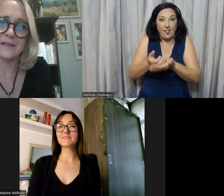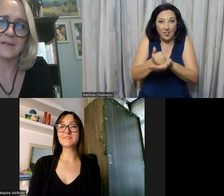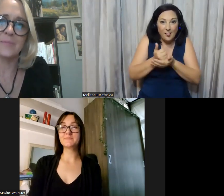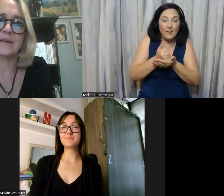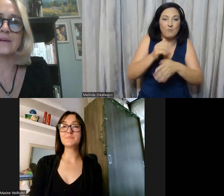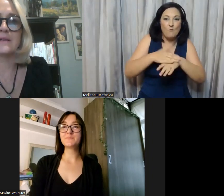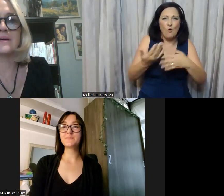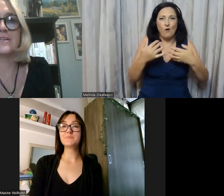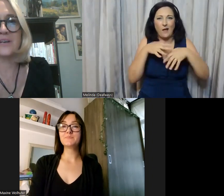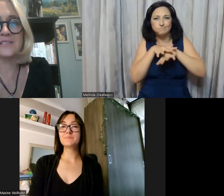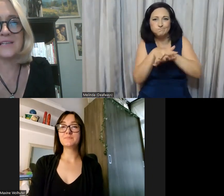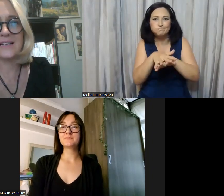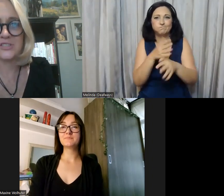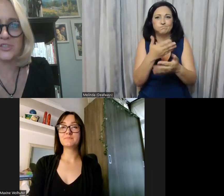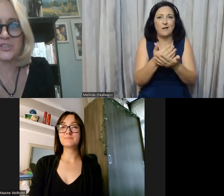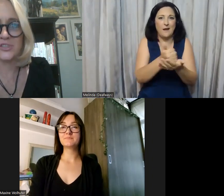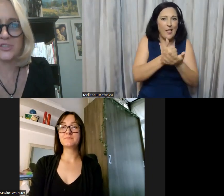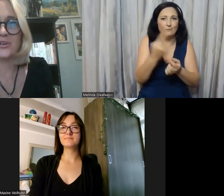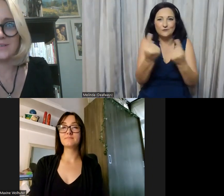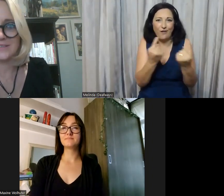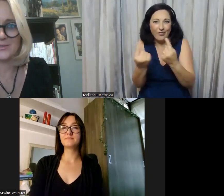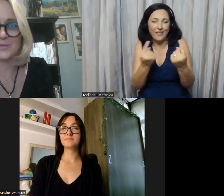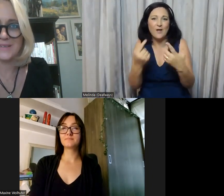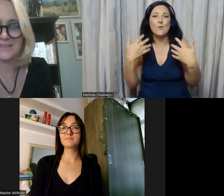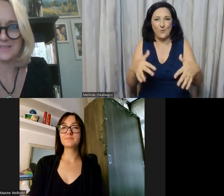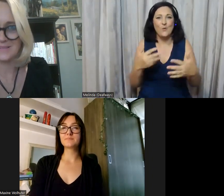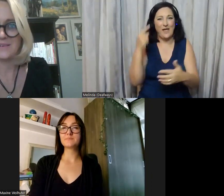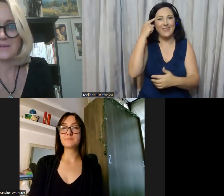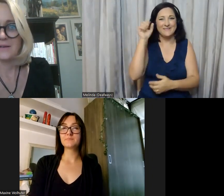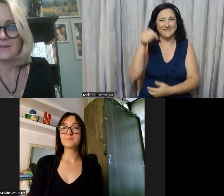and making each other's hands stronger, so to speak.